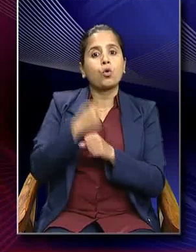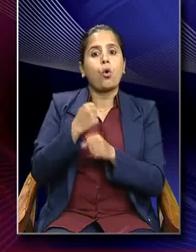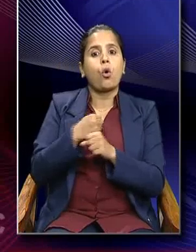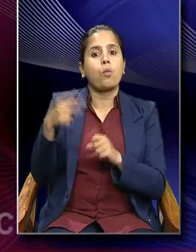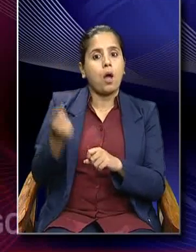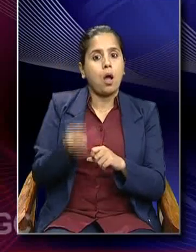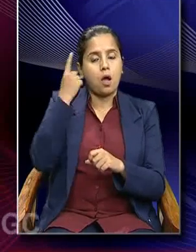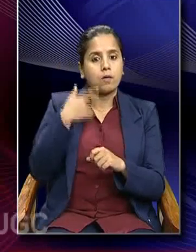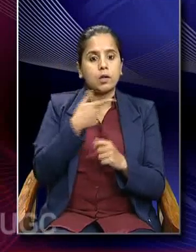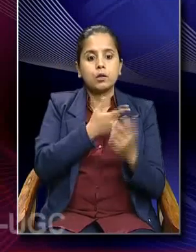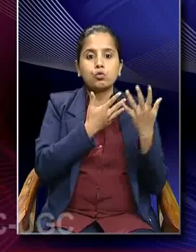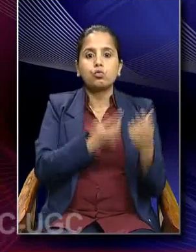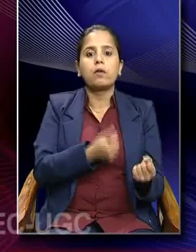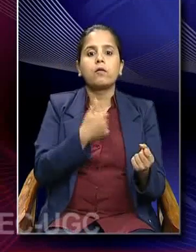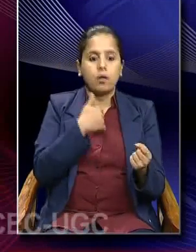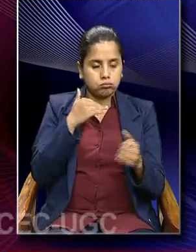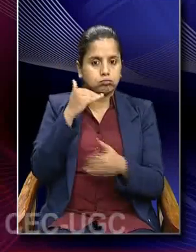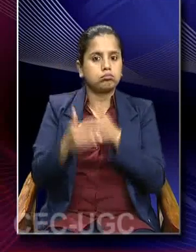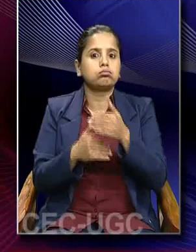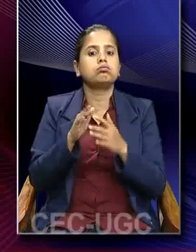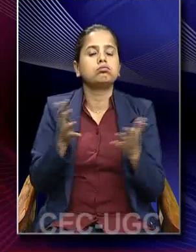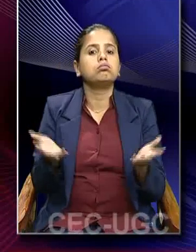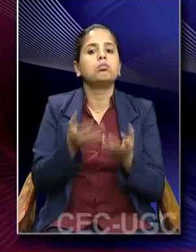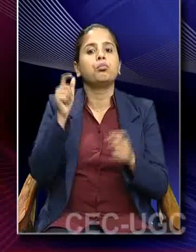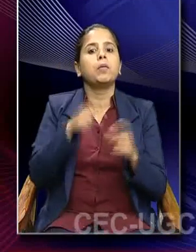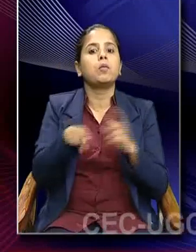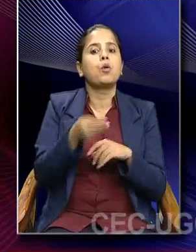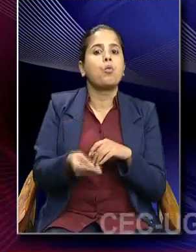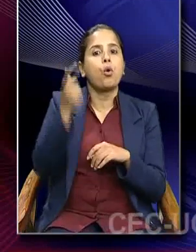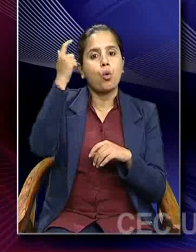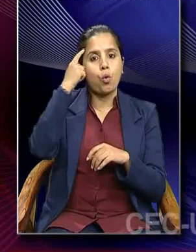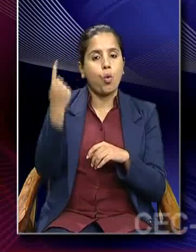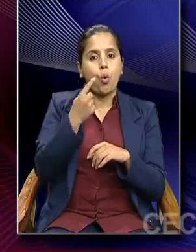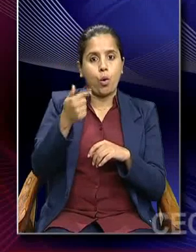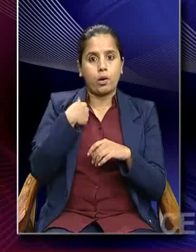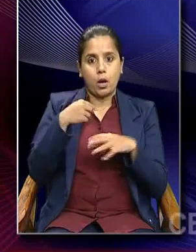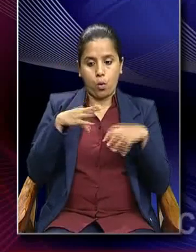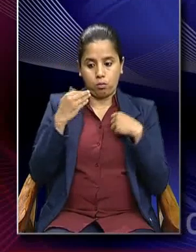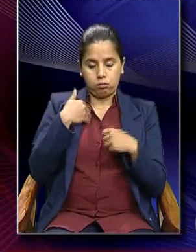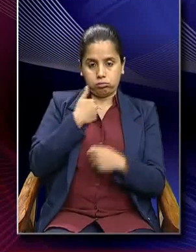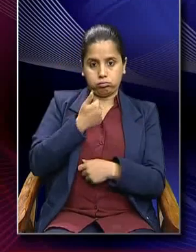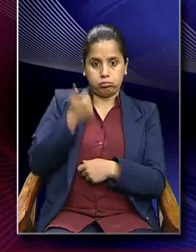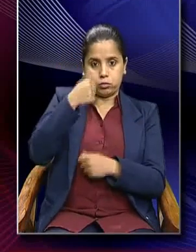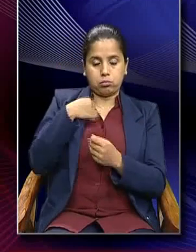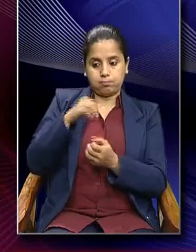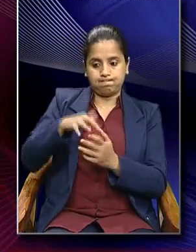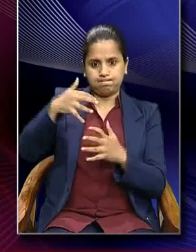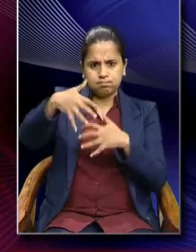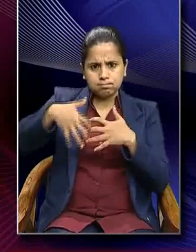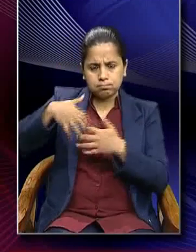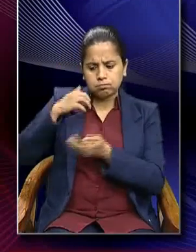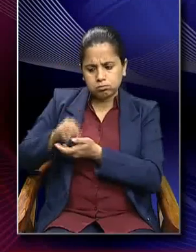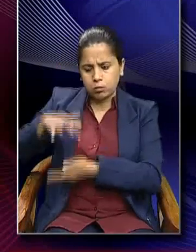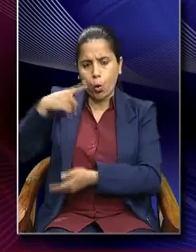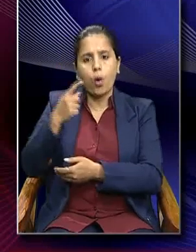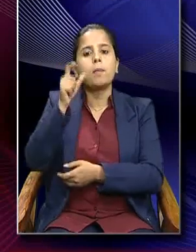trusteeship, and it is more conscious about the not on the ownership and the accumulation, it is more for the welfare